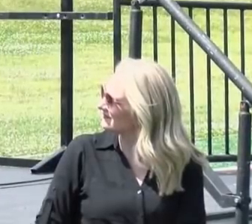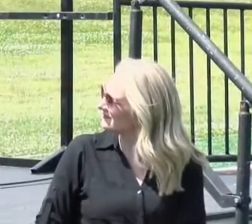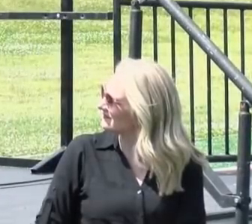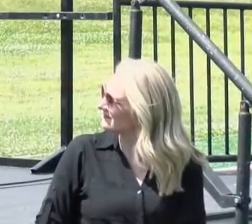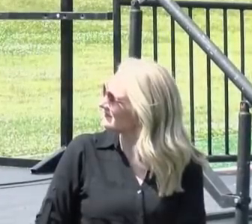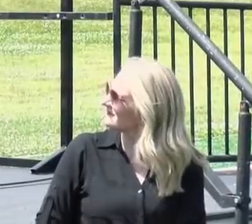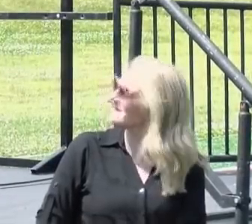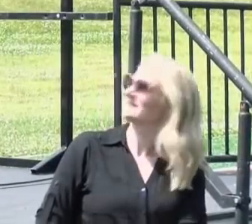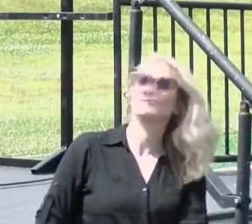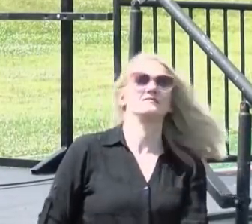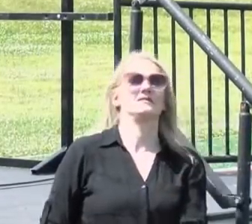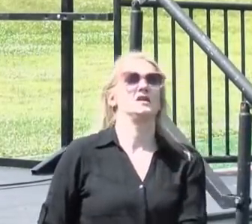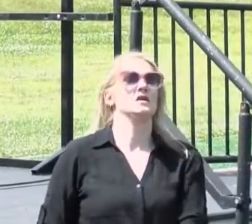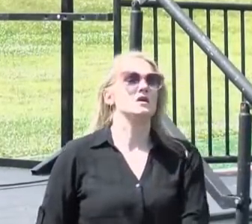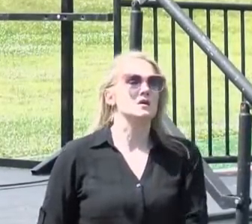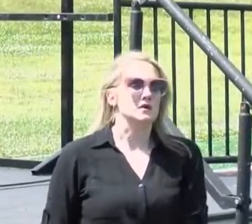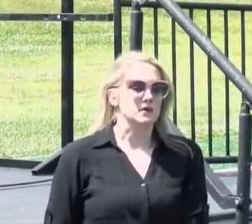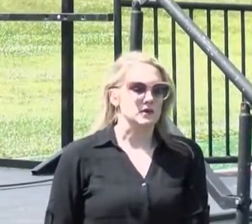Alexandra Alter.